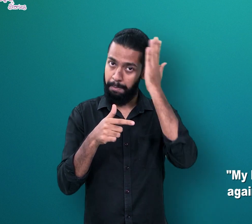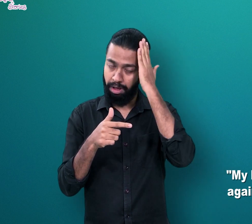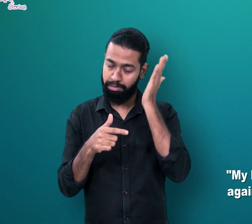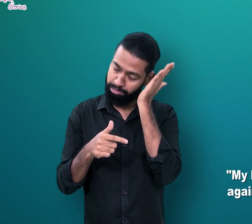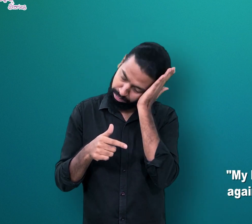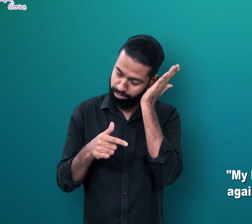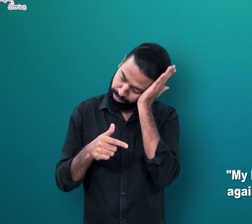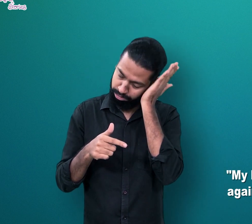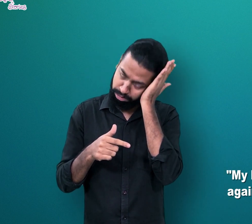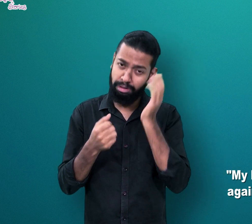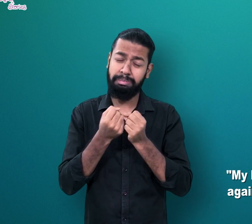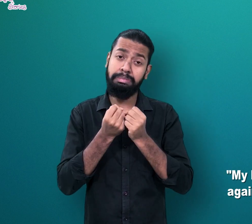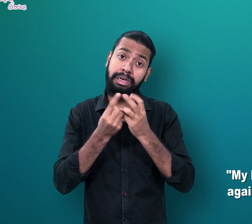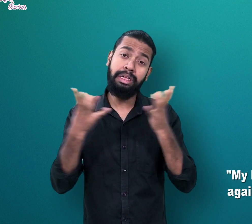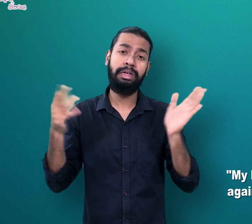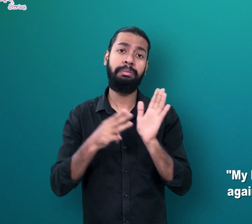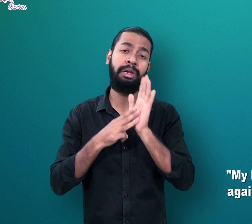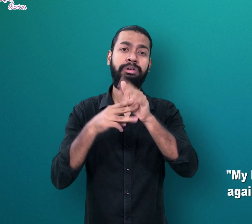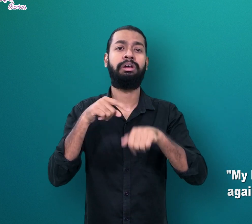a big hole in it.